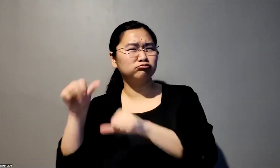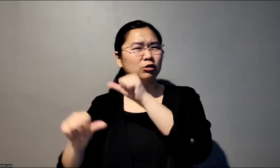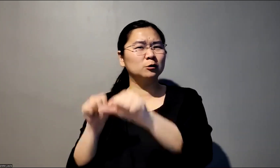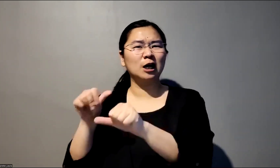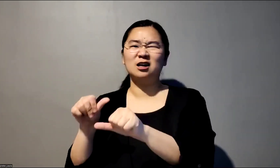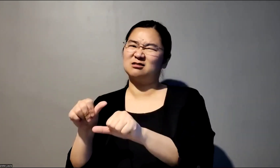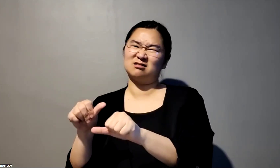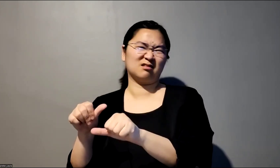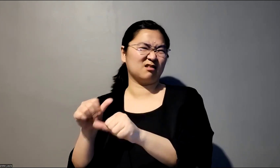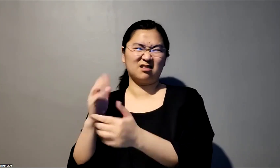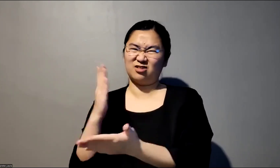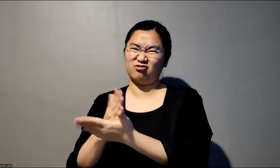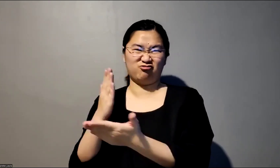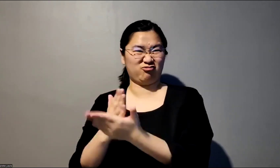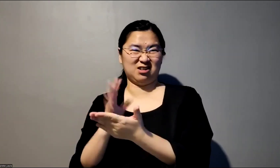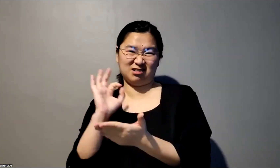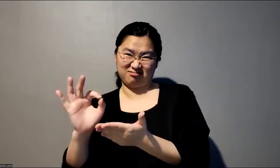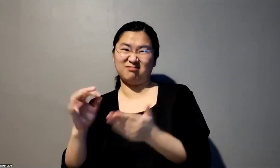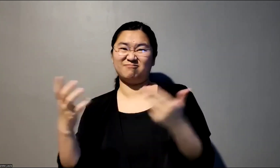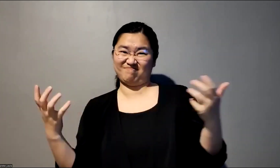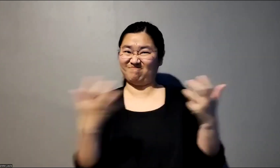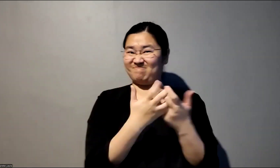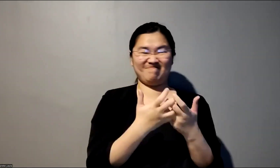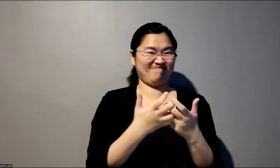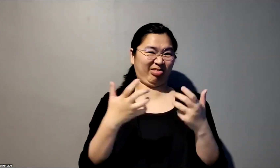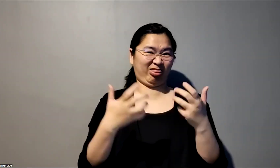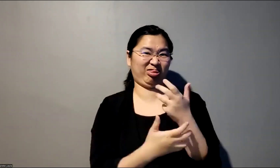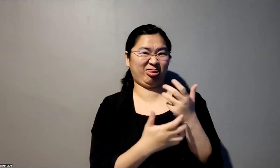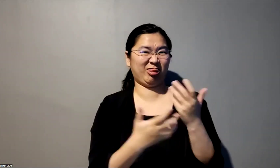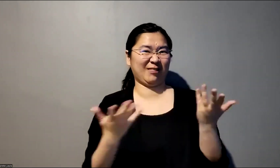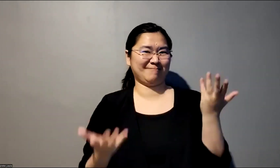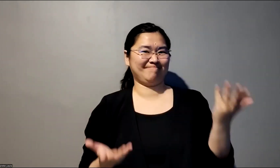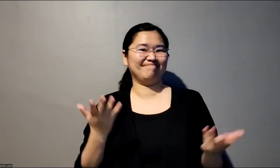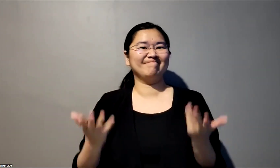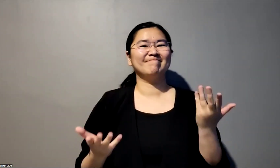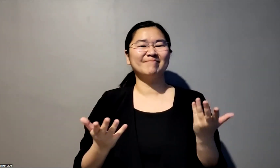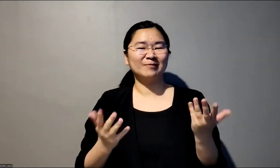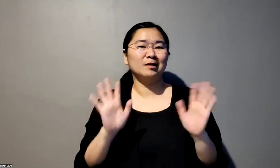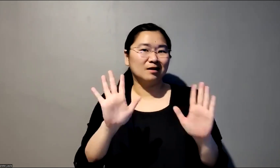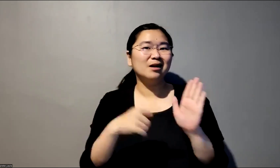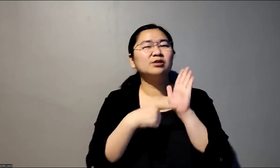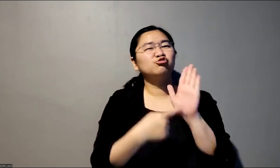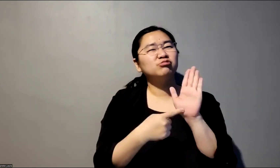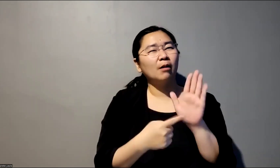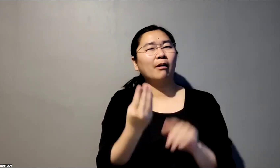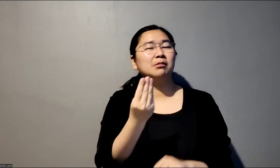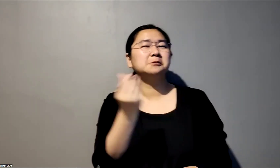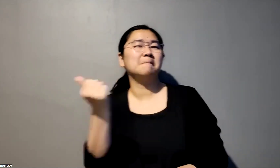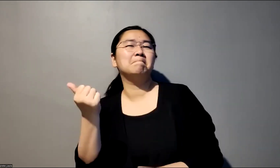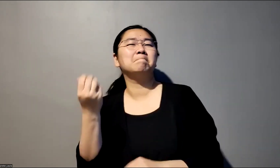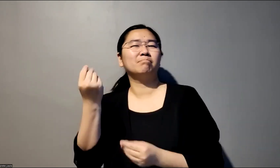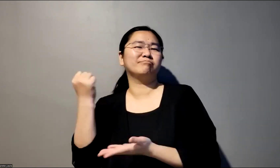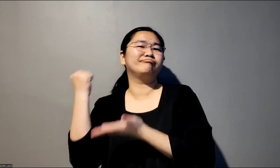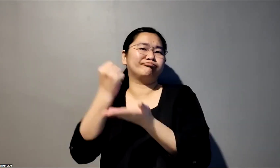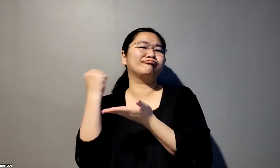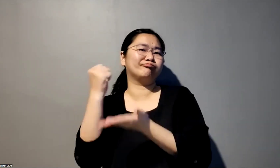restriction or reservation for very, I would say, recent time to allocate some of